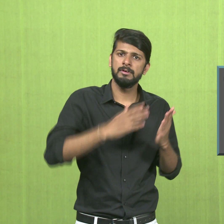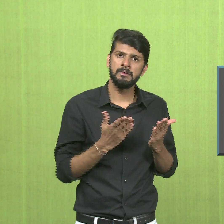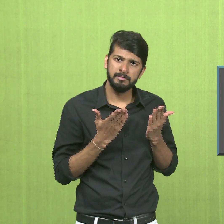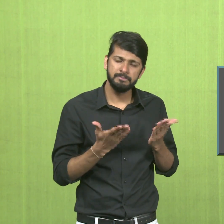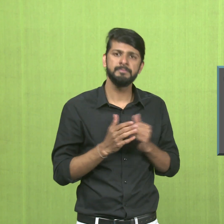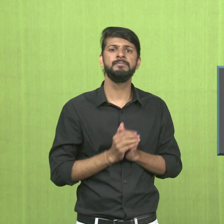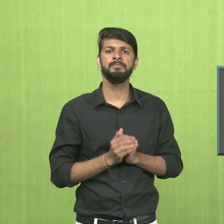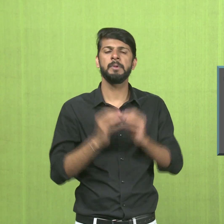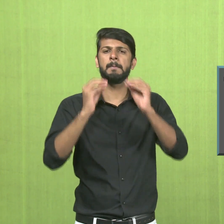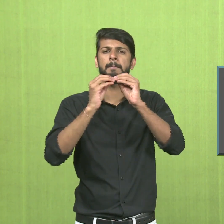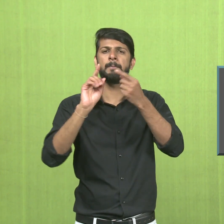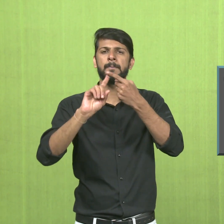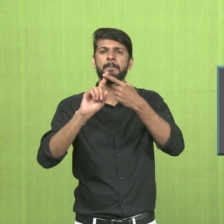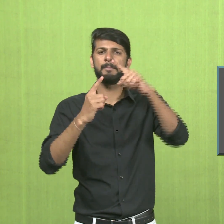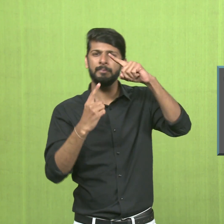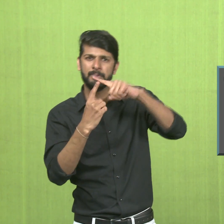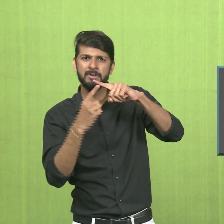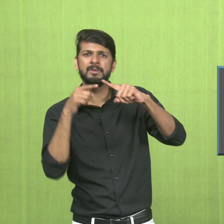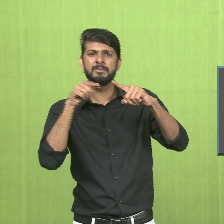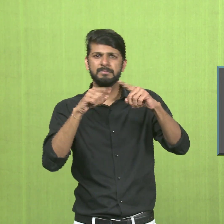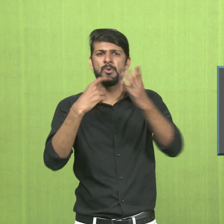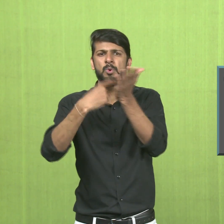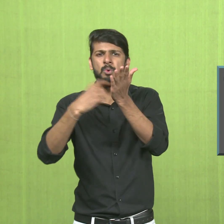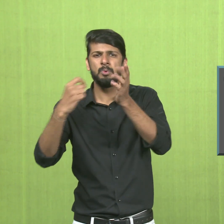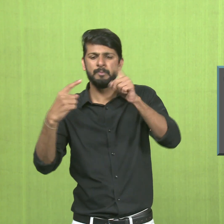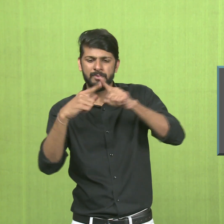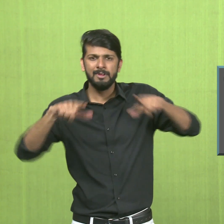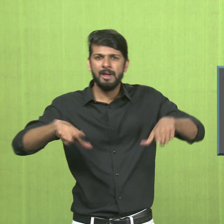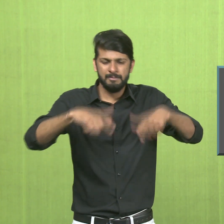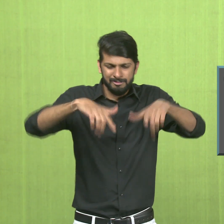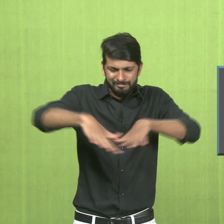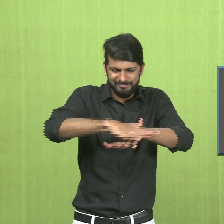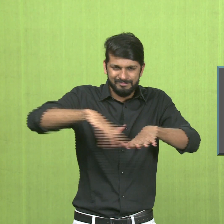and for pink they use the vegetable which is beetroot.